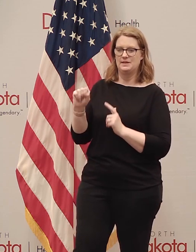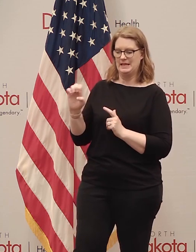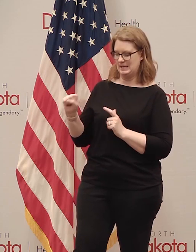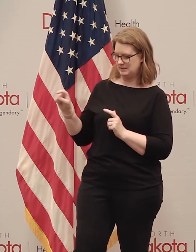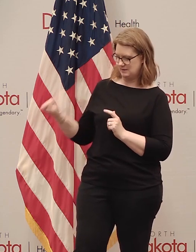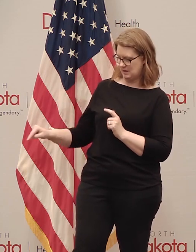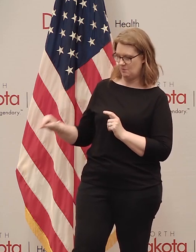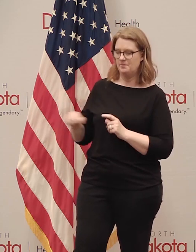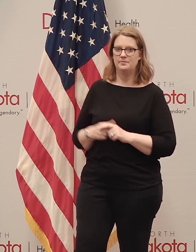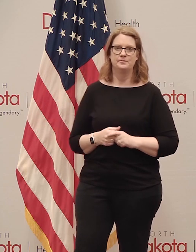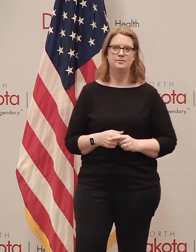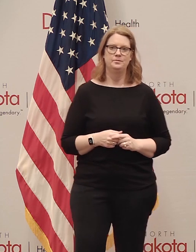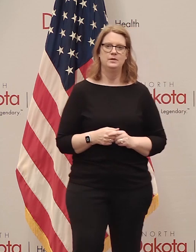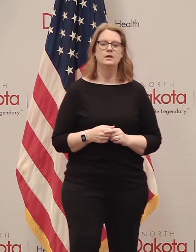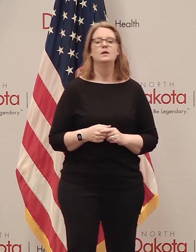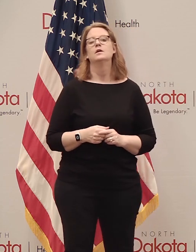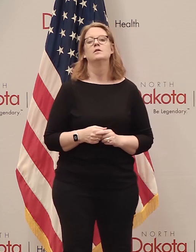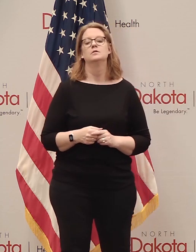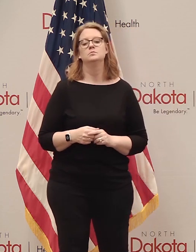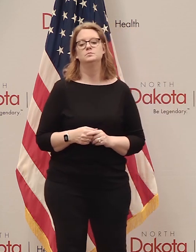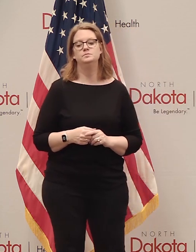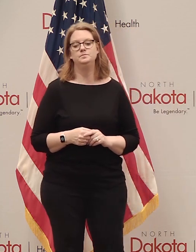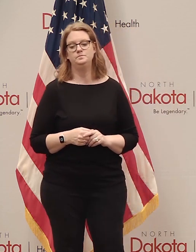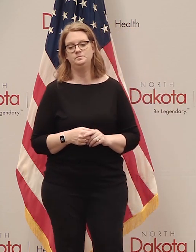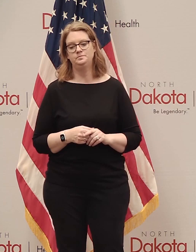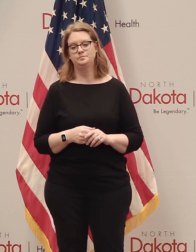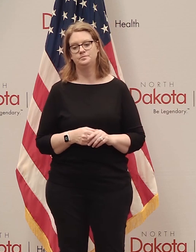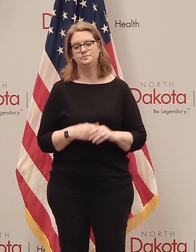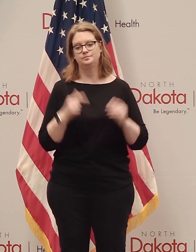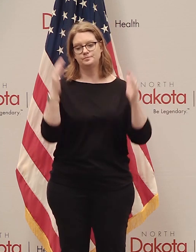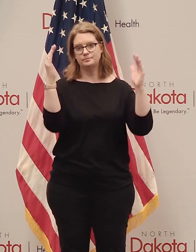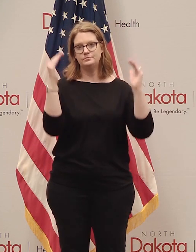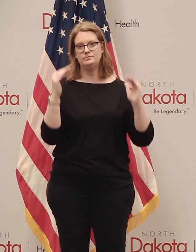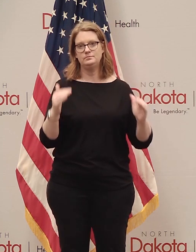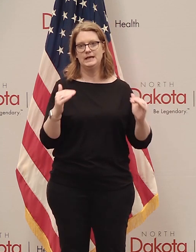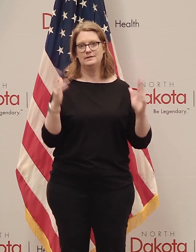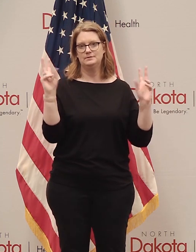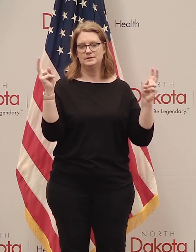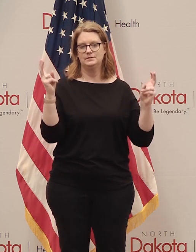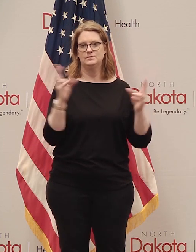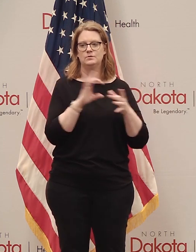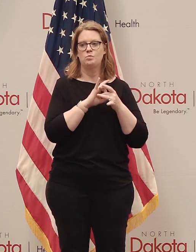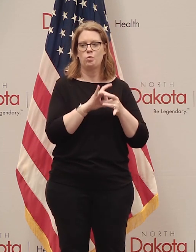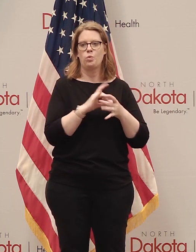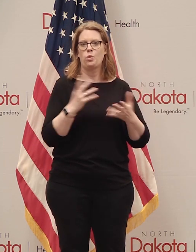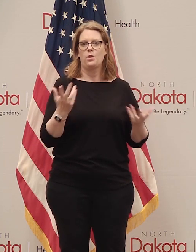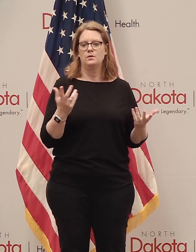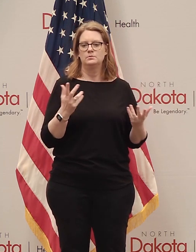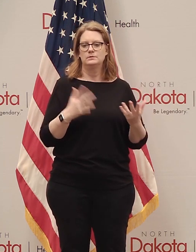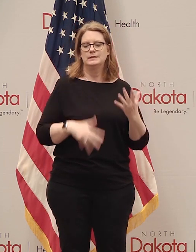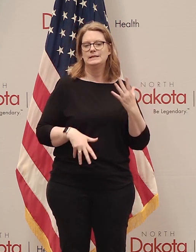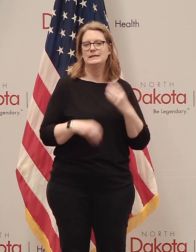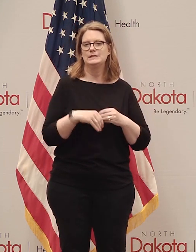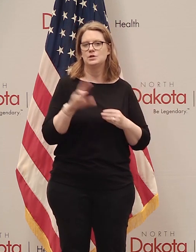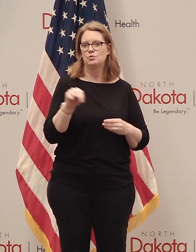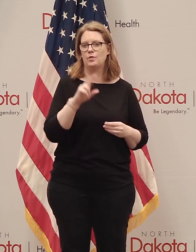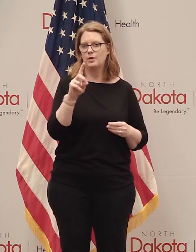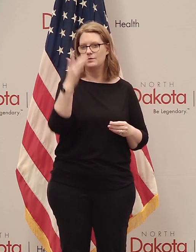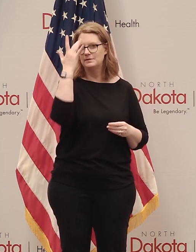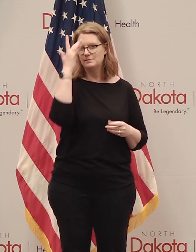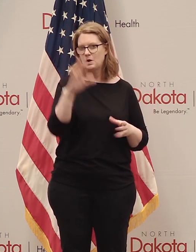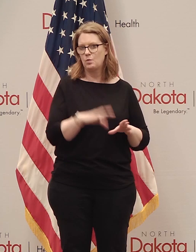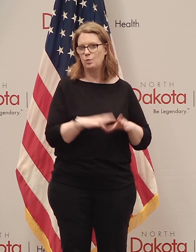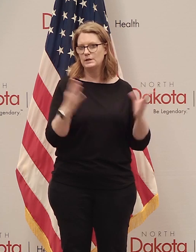this moment. The next topic that we're moving into has to do with additional North Dakota Smart